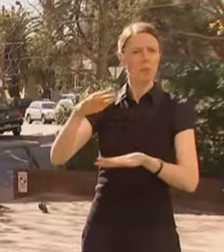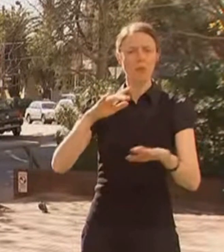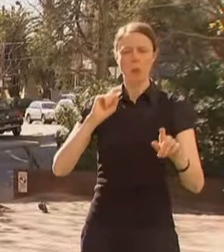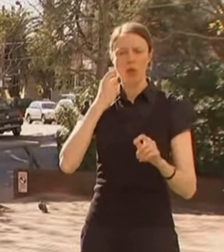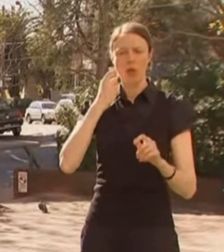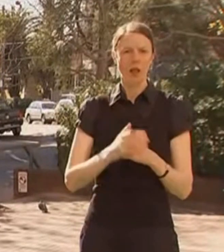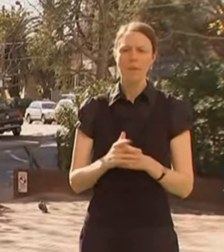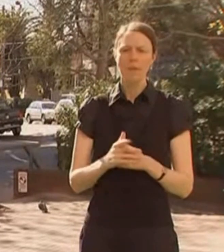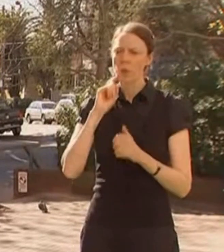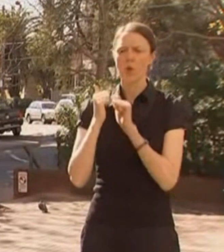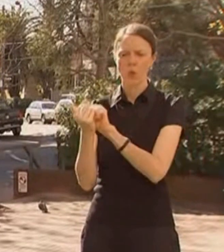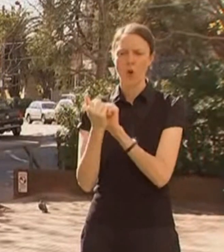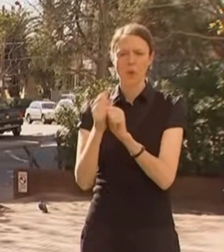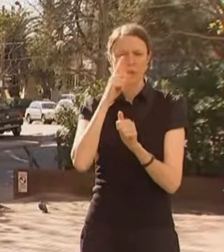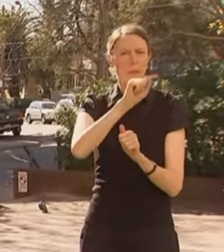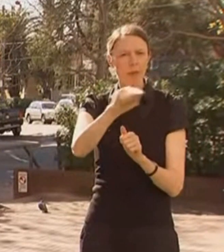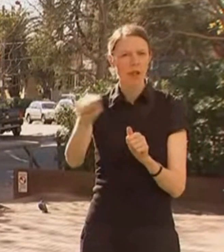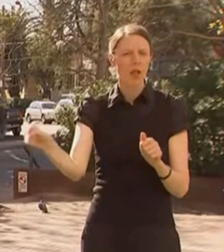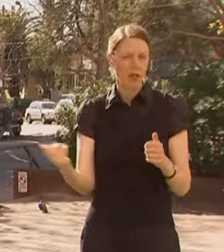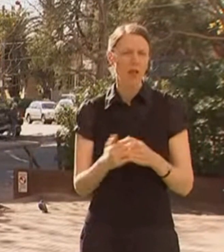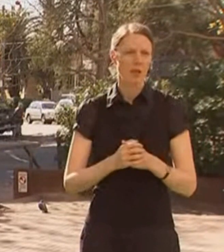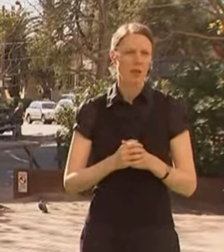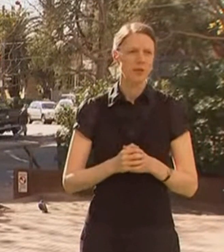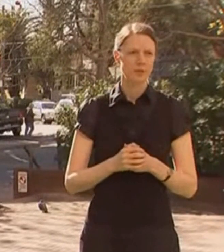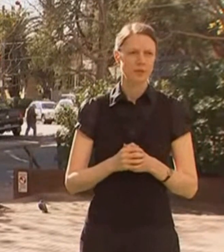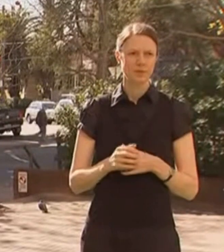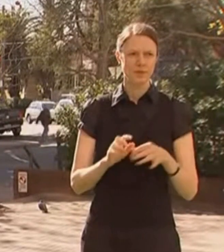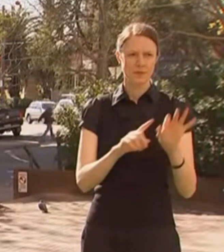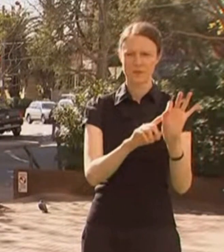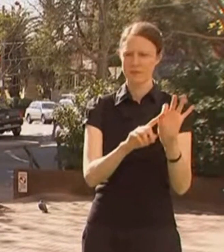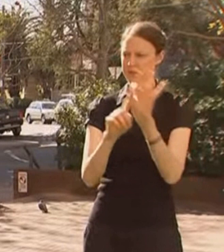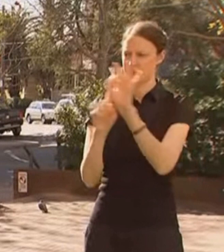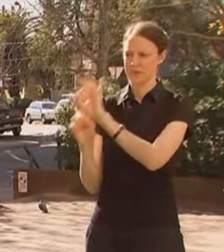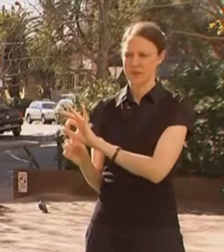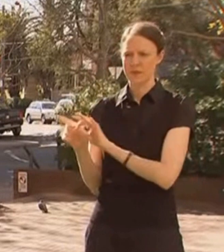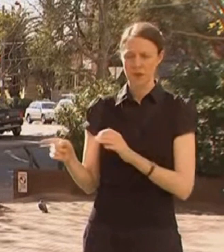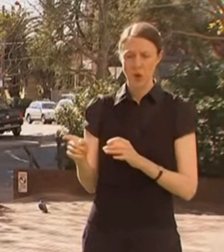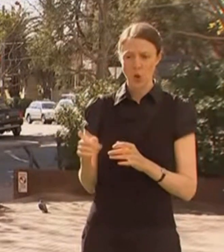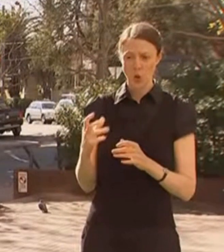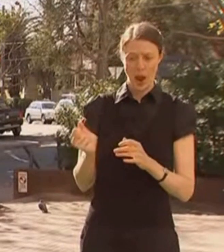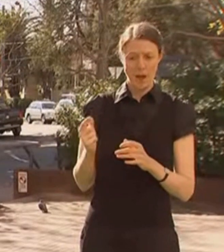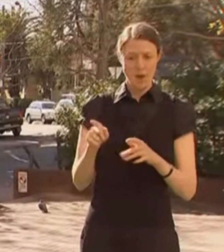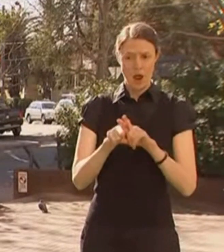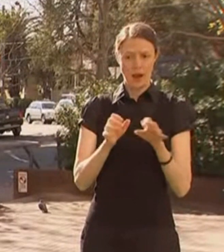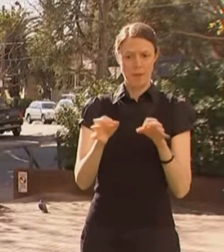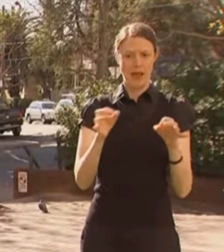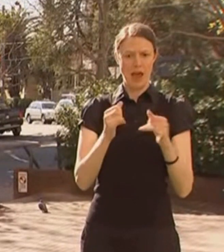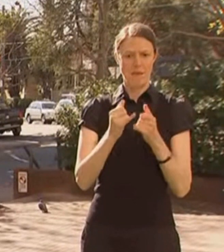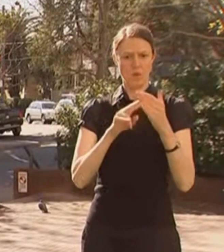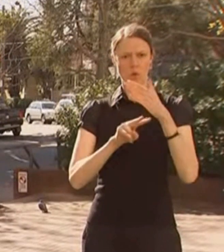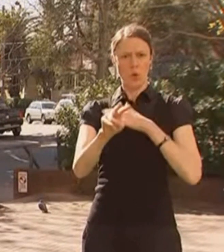much rather see a peaceful outcome. I think Sydney siders are more mature than what we've seen in the